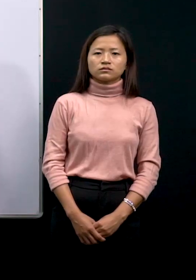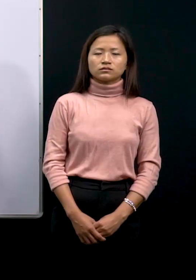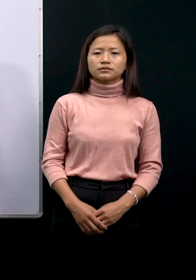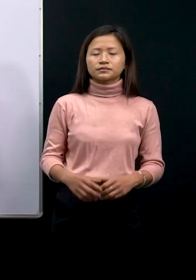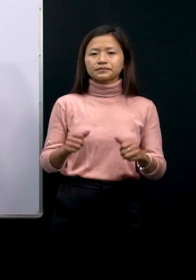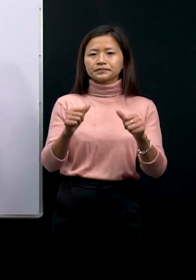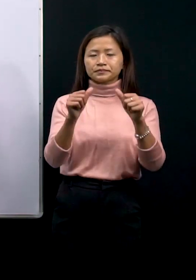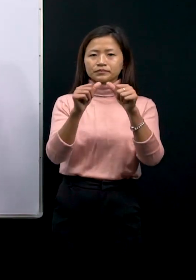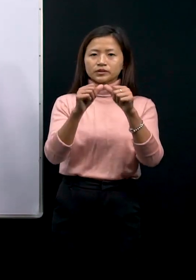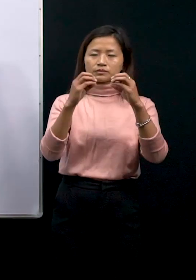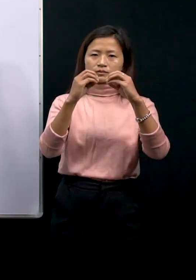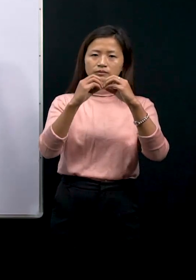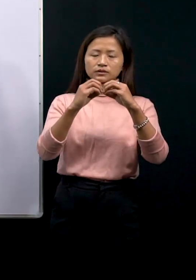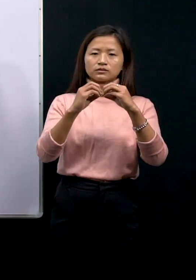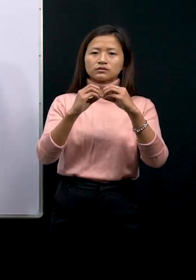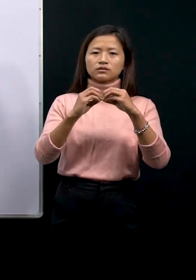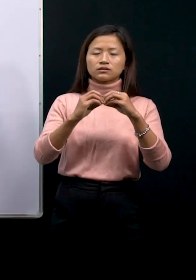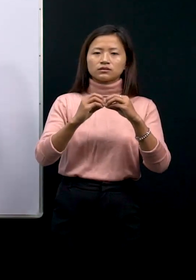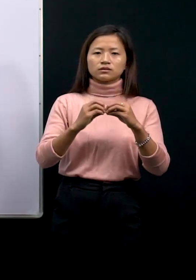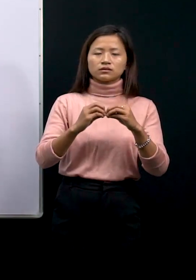A, B,